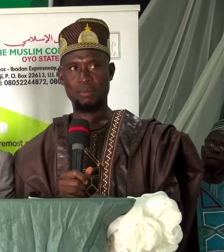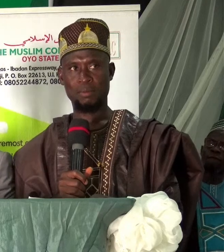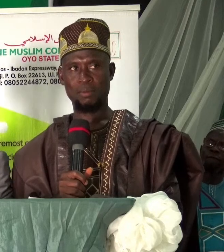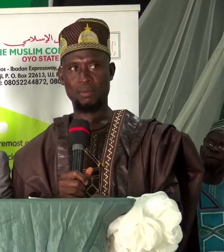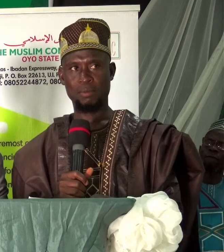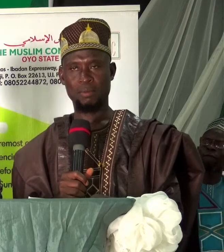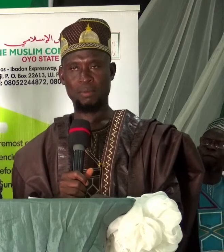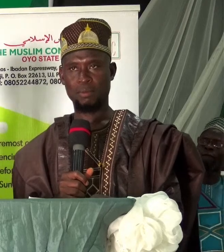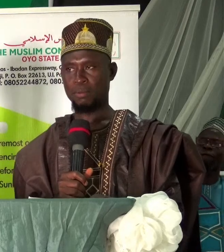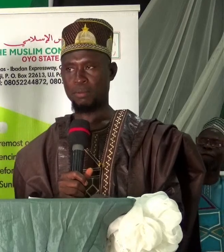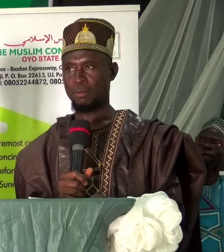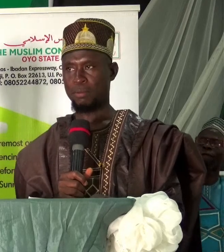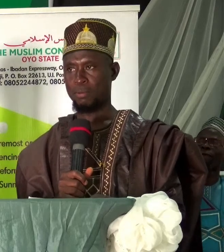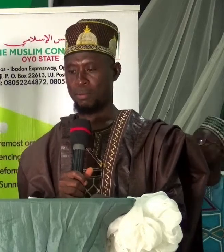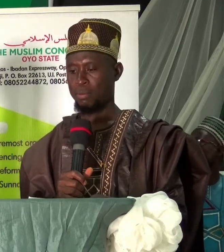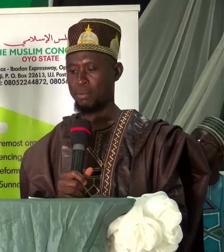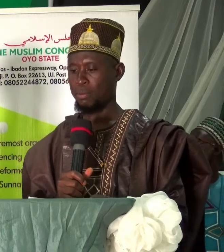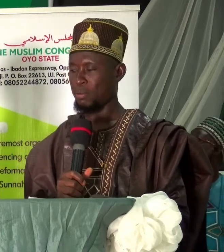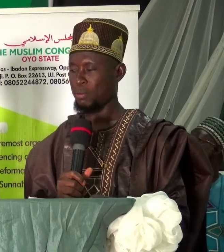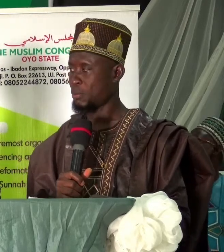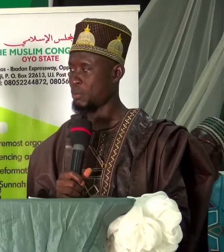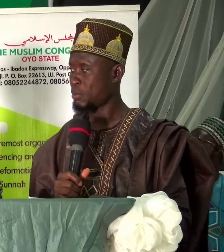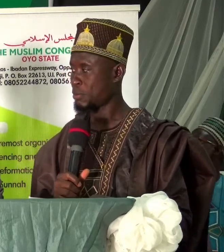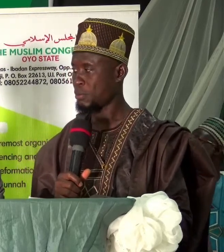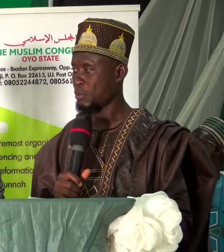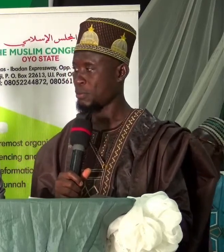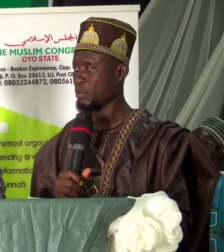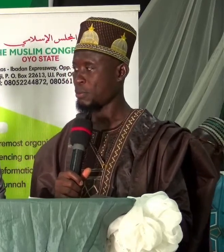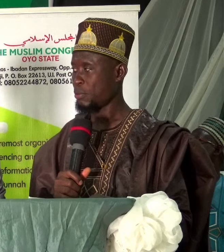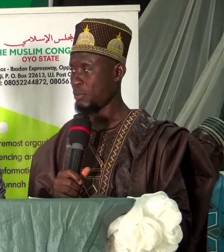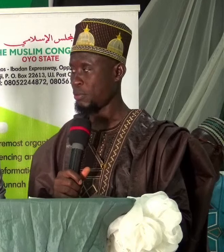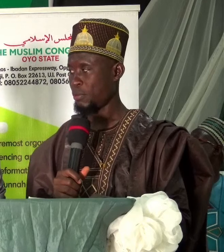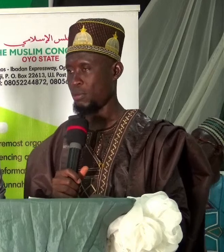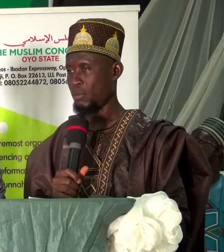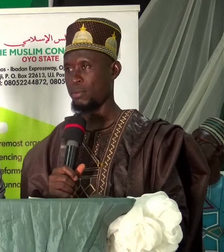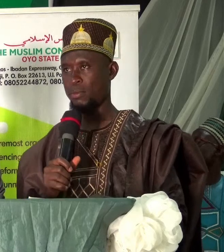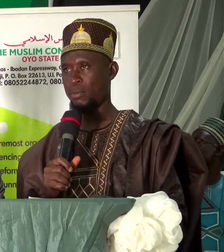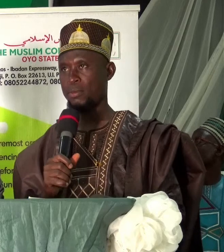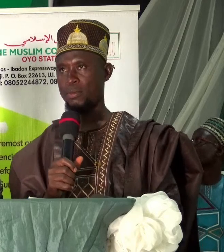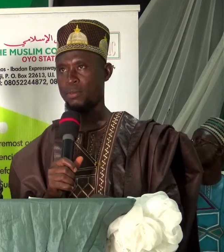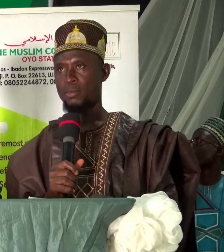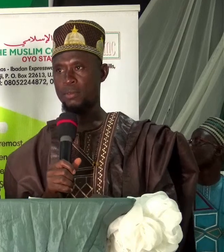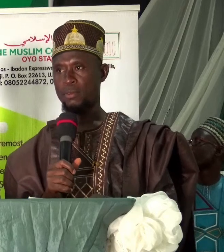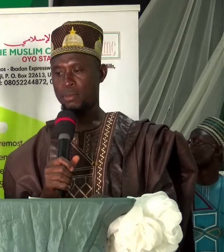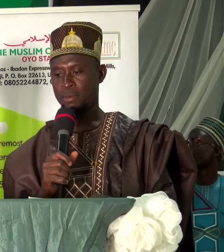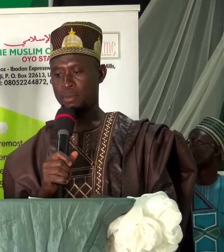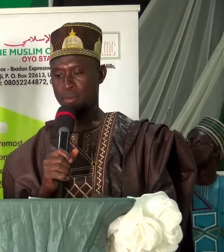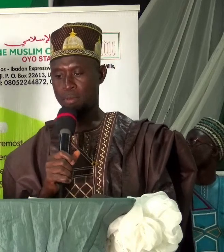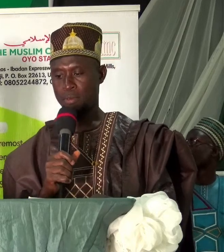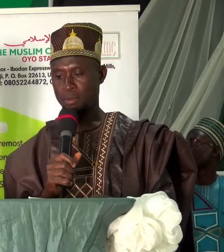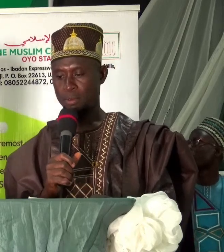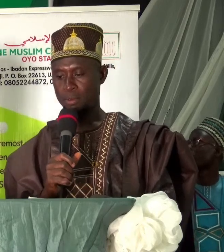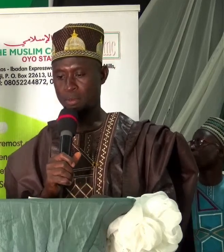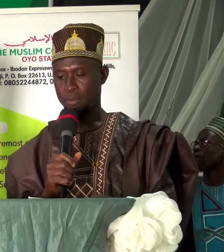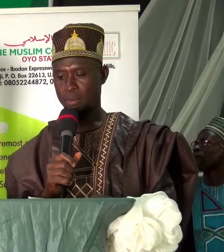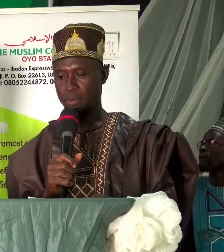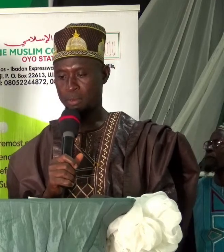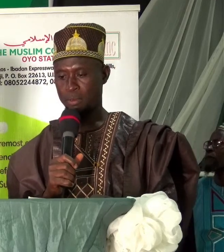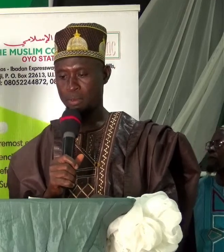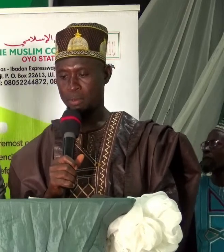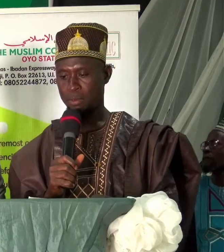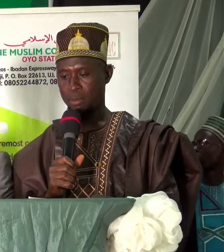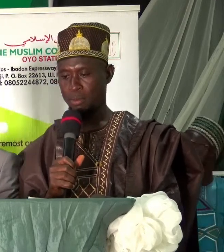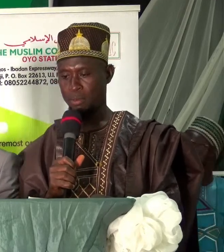theme resonates with our national conscience at this time. On that note, I also want